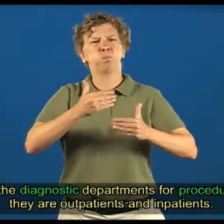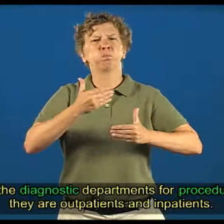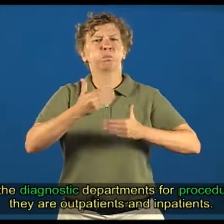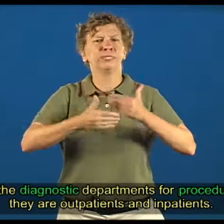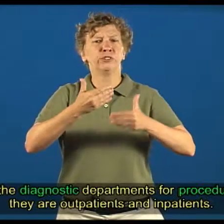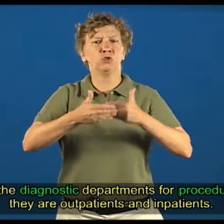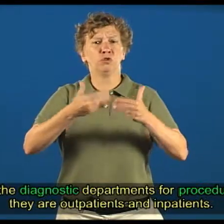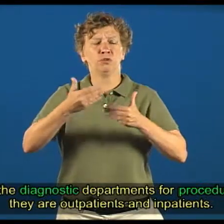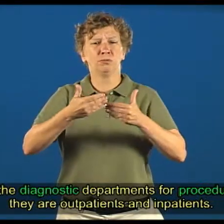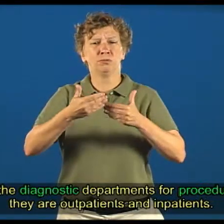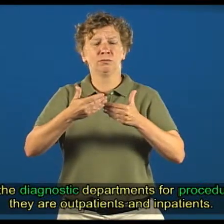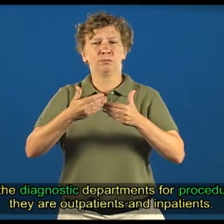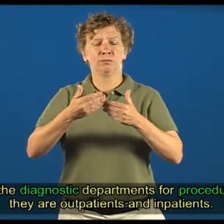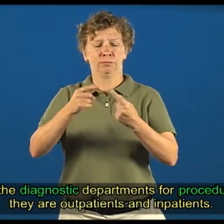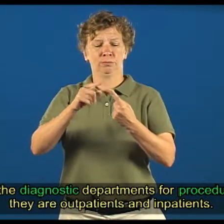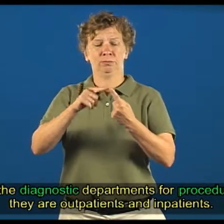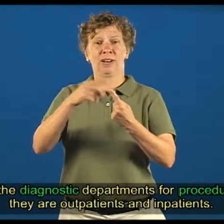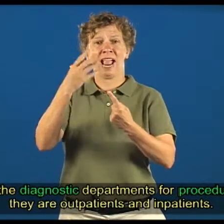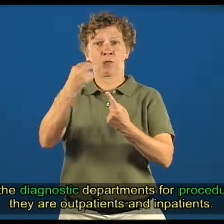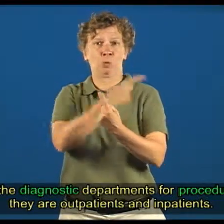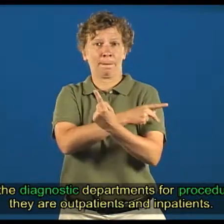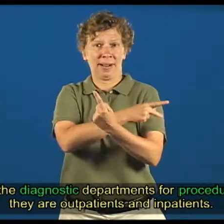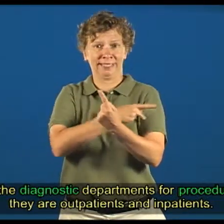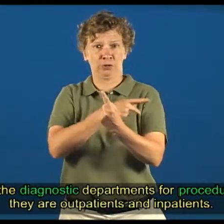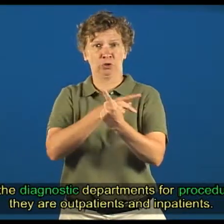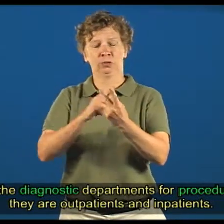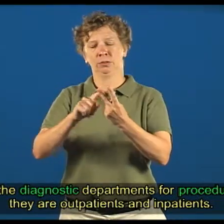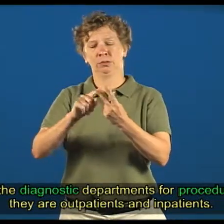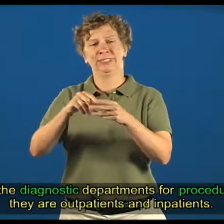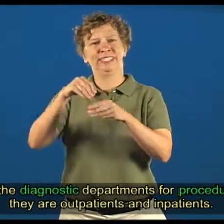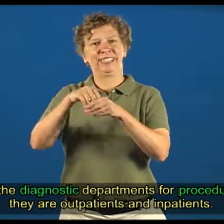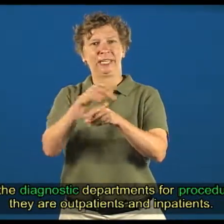for procedures. They are outpatients and inpatients.